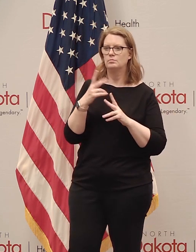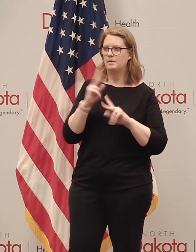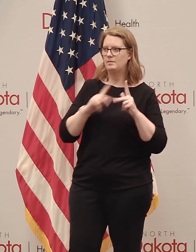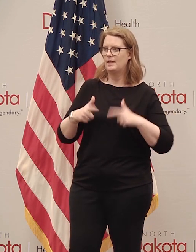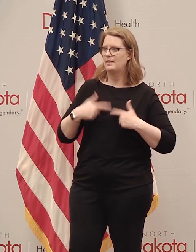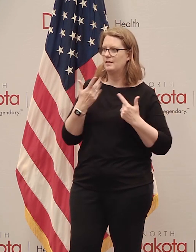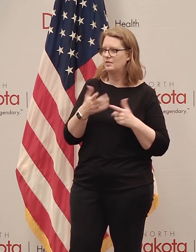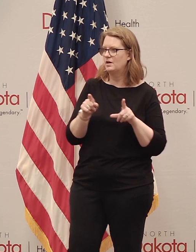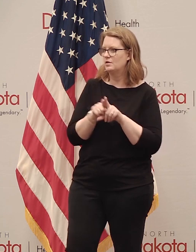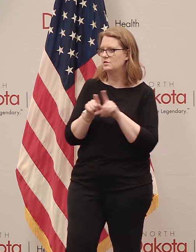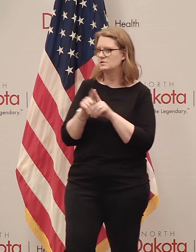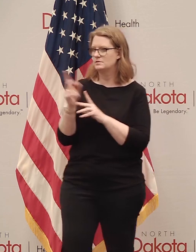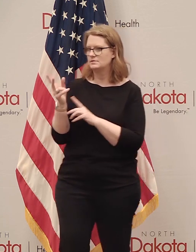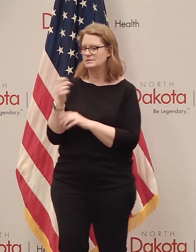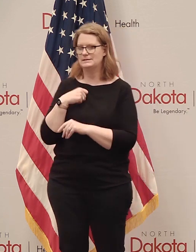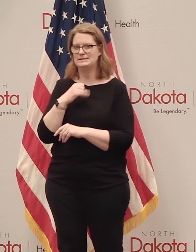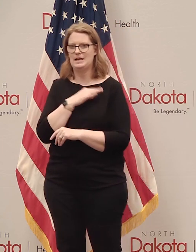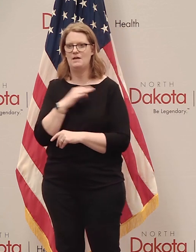staff.